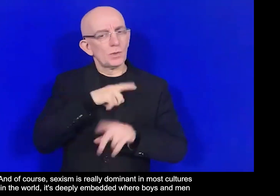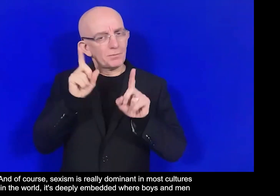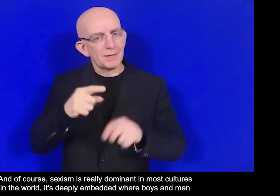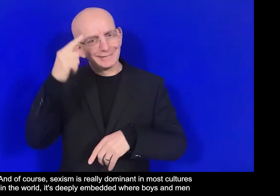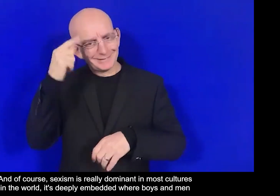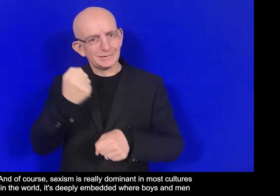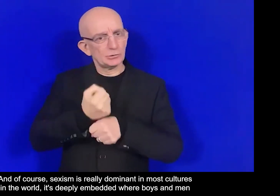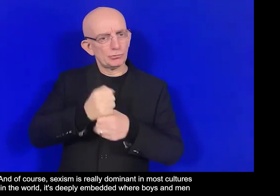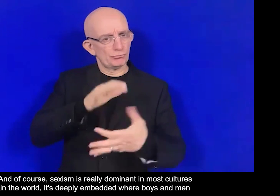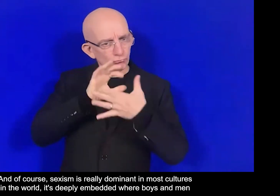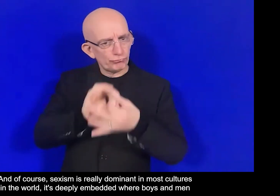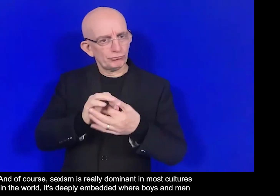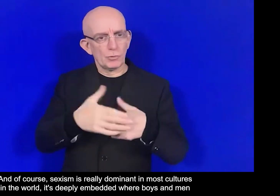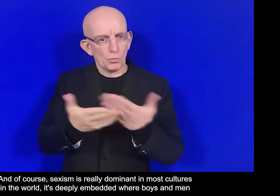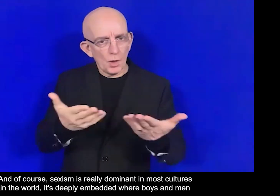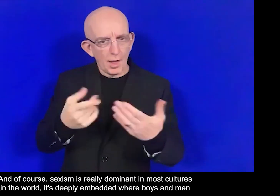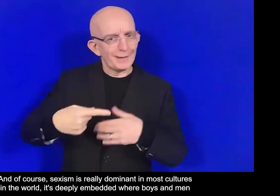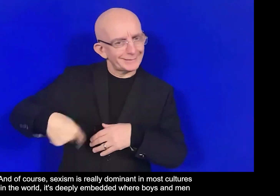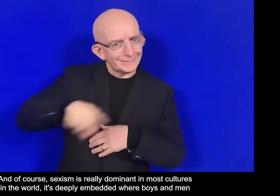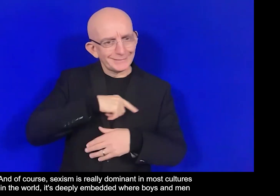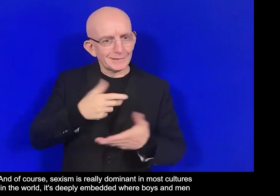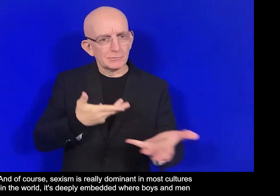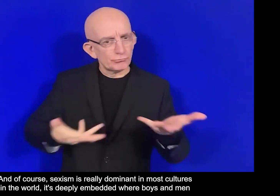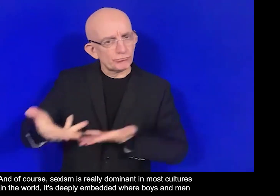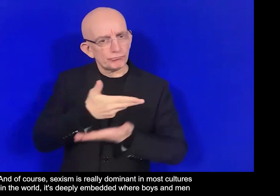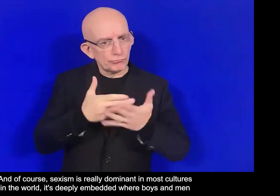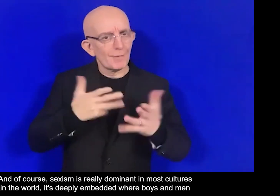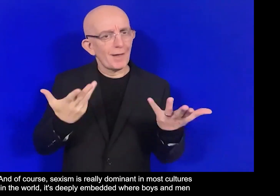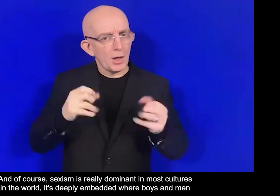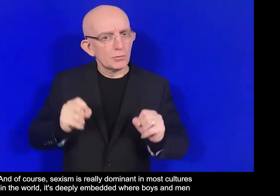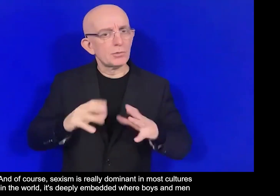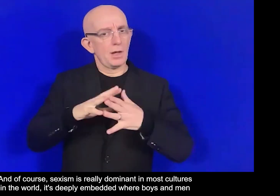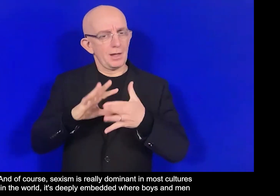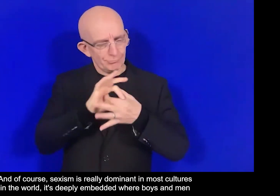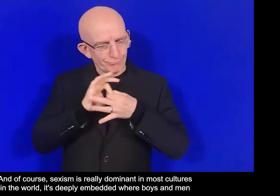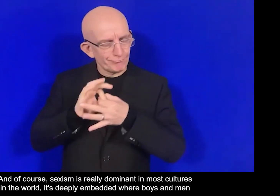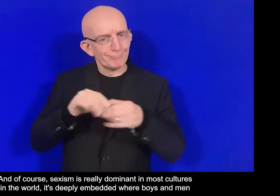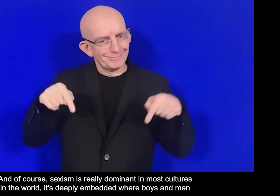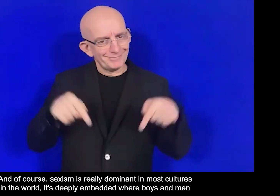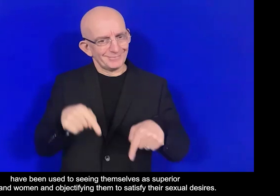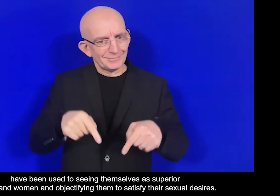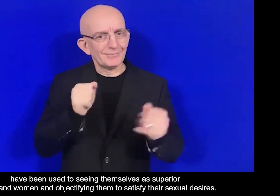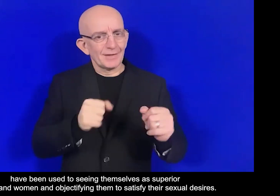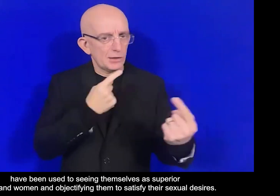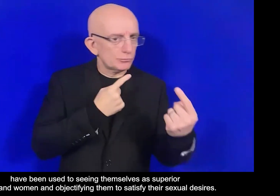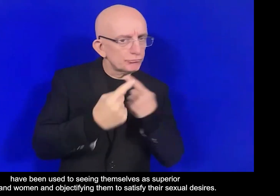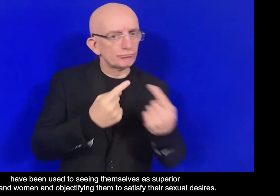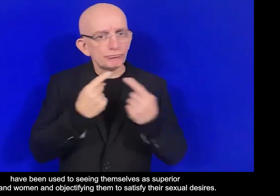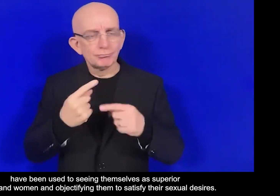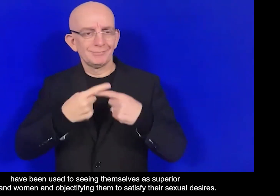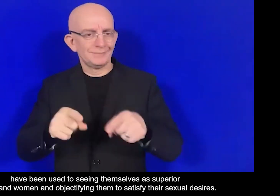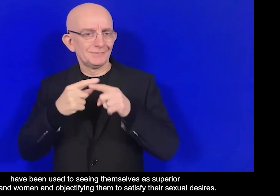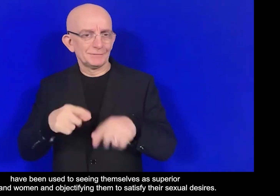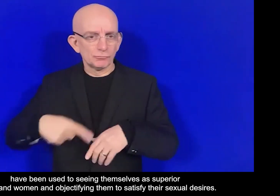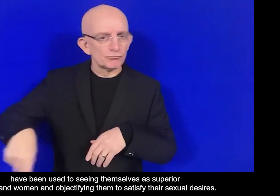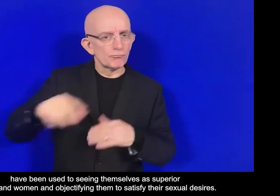really dominant in most cultures in the world. It's deeply embedded, where boys and men have been used to seeing